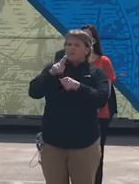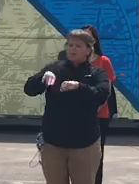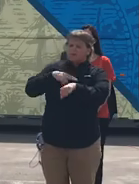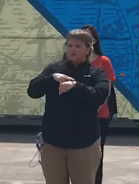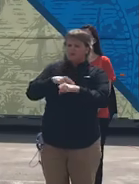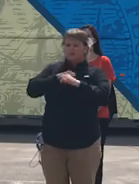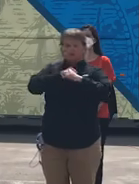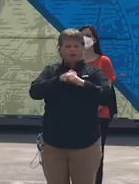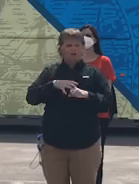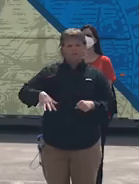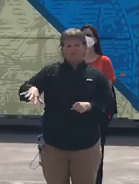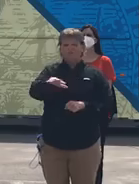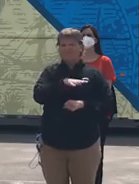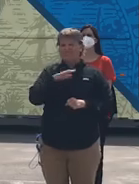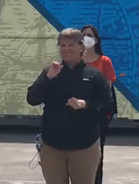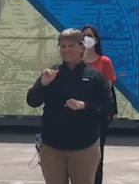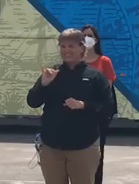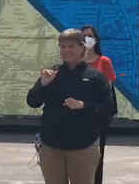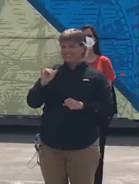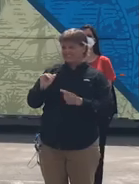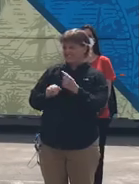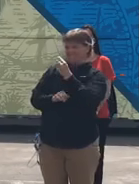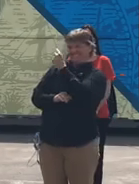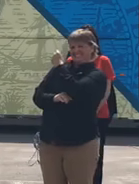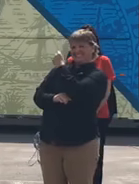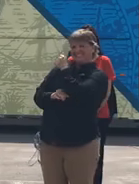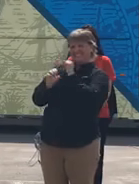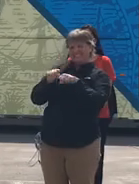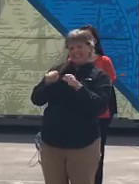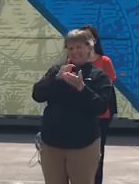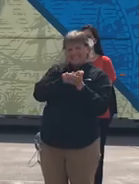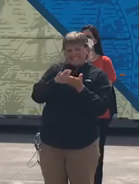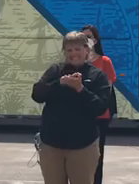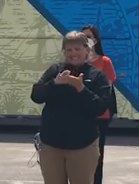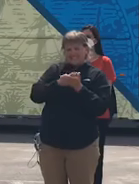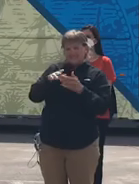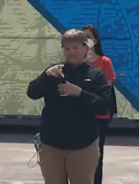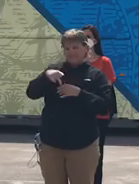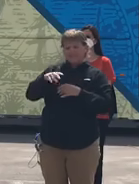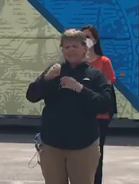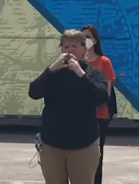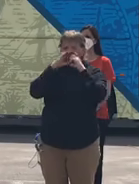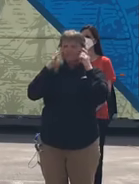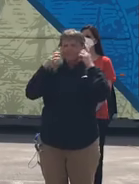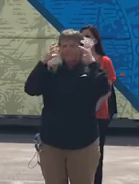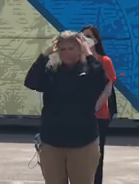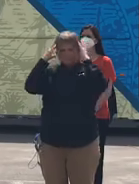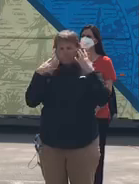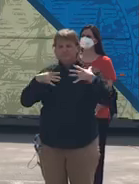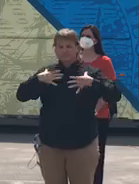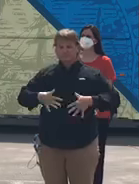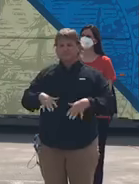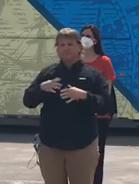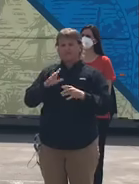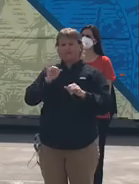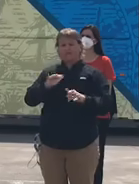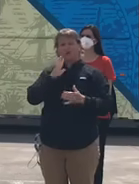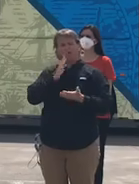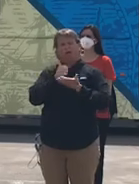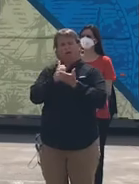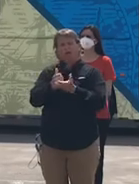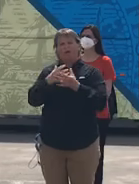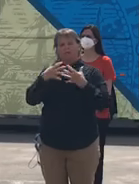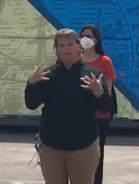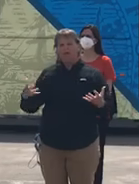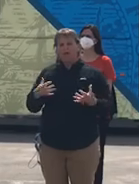level of protection in case you have other problems with the supply chain. So far, the state has sent, by the